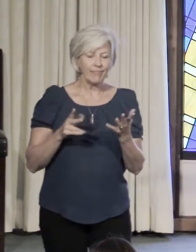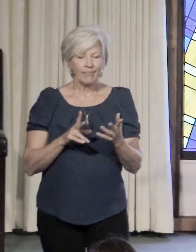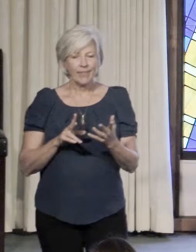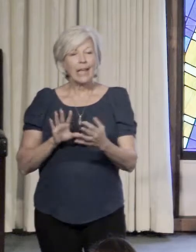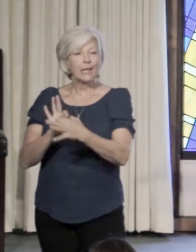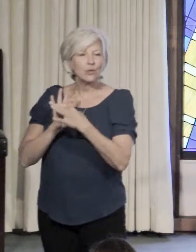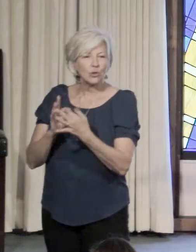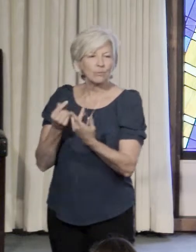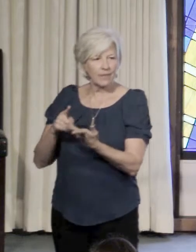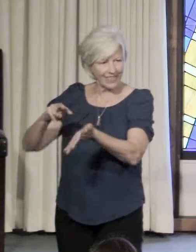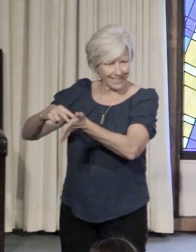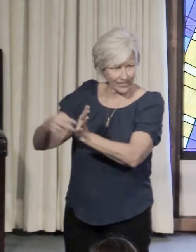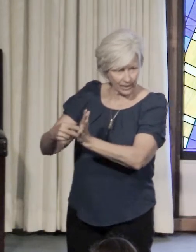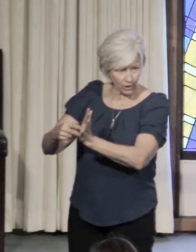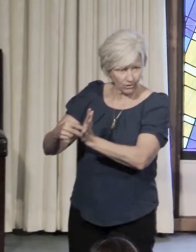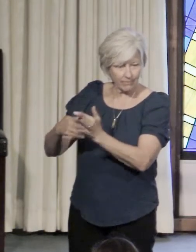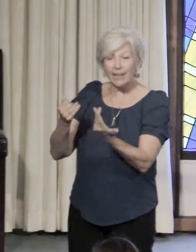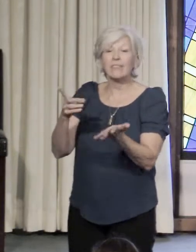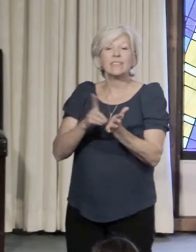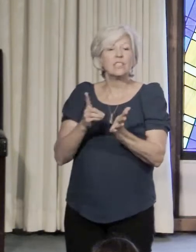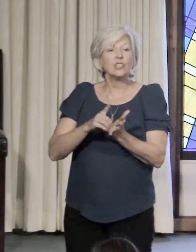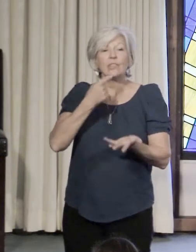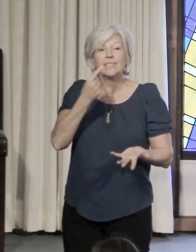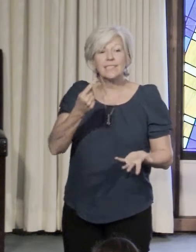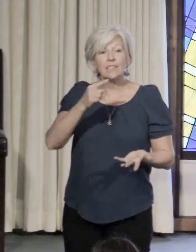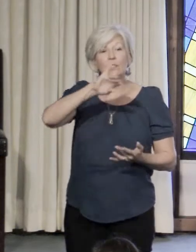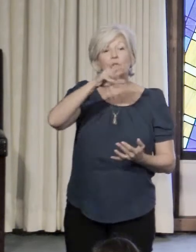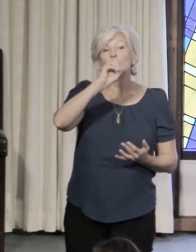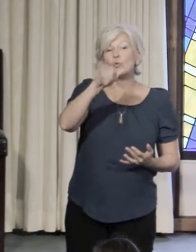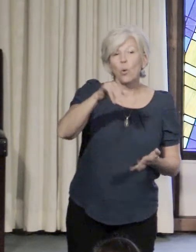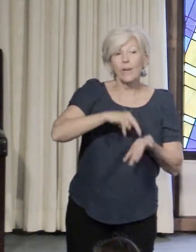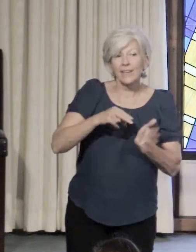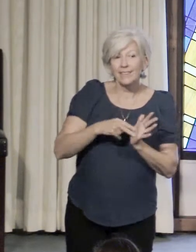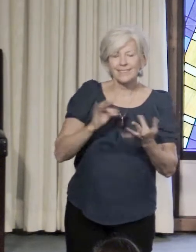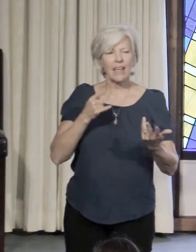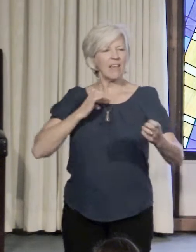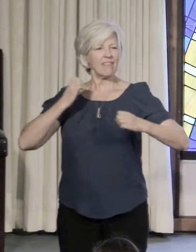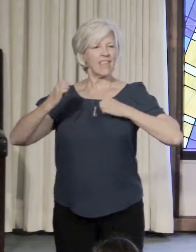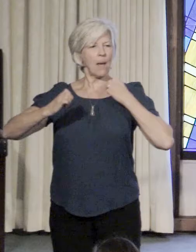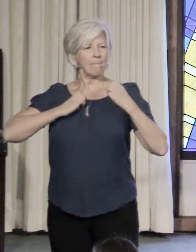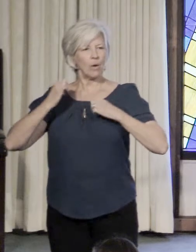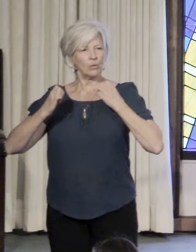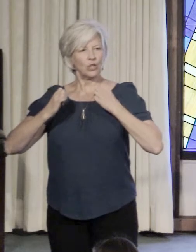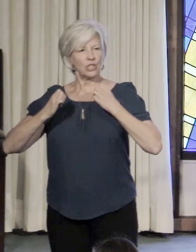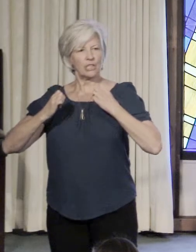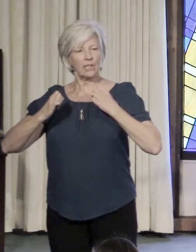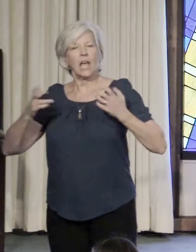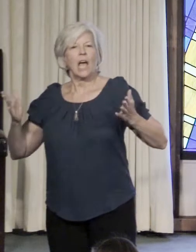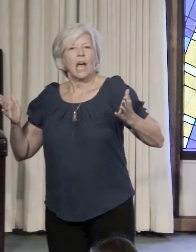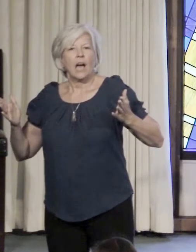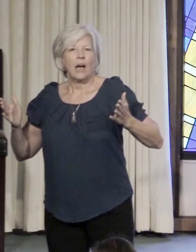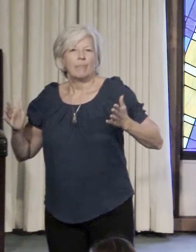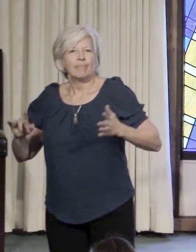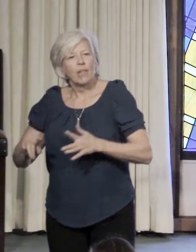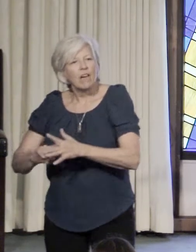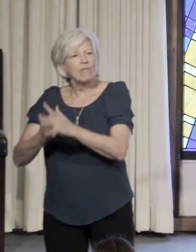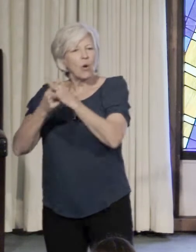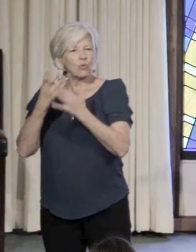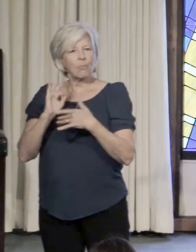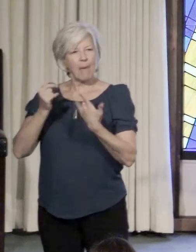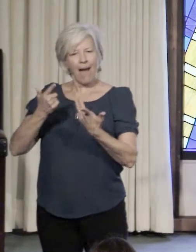joy-filled, all right, Webster's Dictionary says that joy is the emotion evoked by well-being, a state of happiness